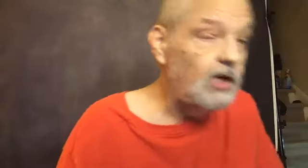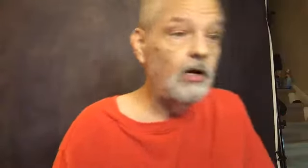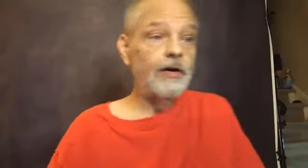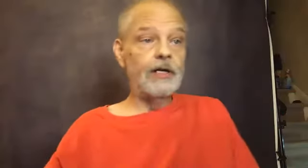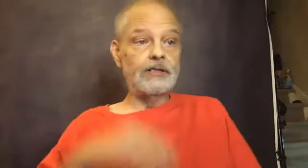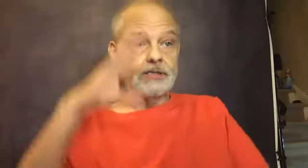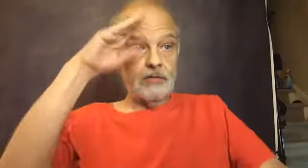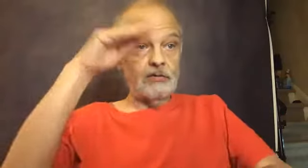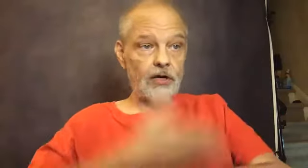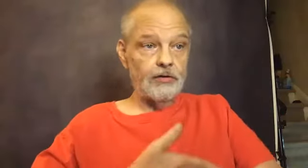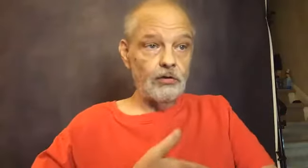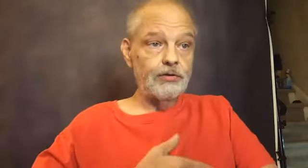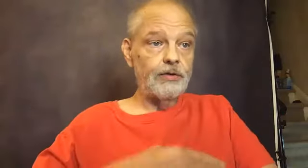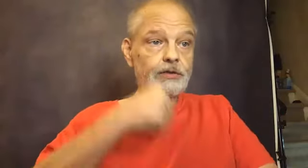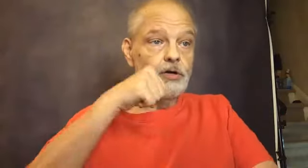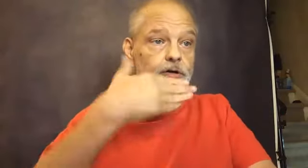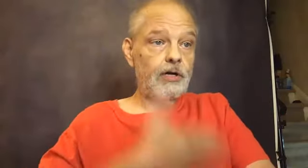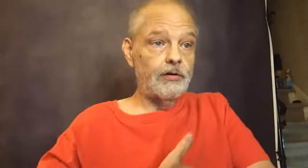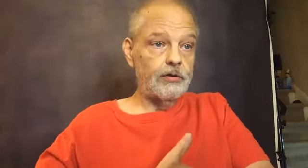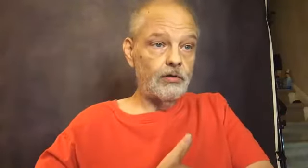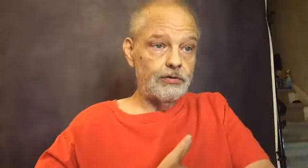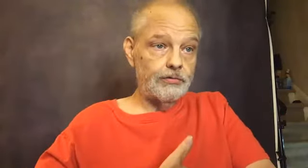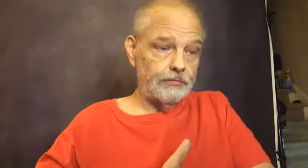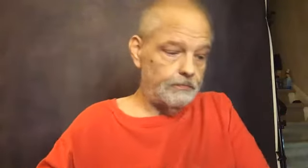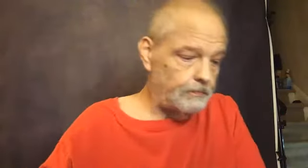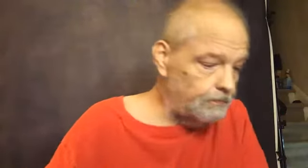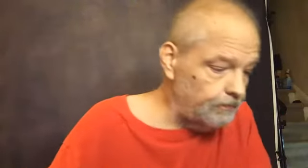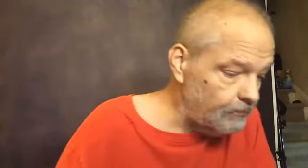All right, and son, I already told you, and daughter, I already told you.